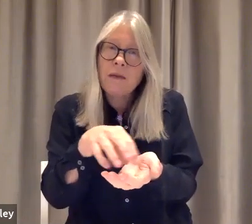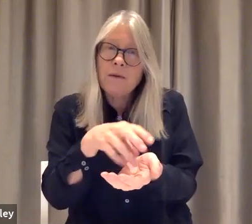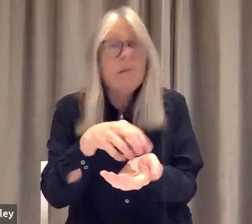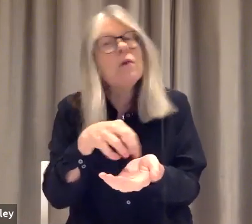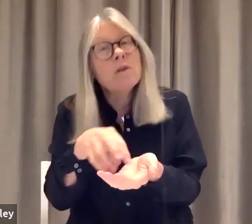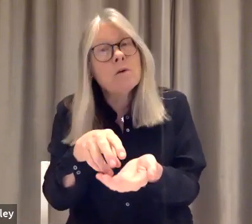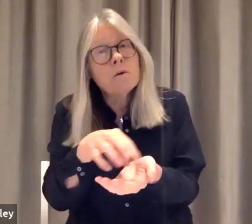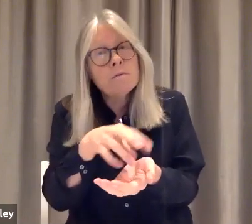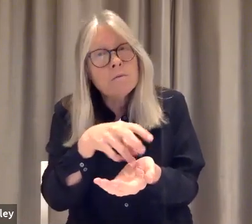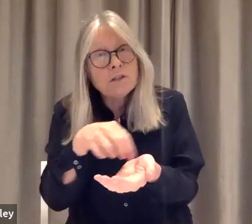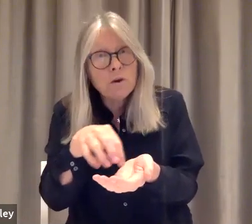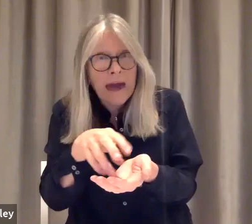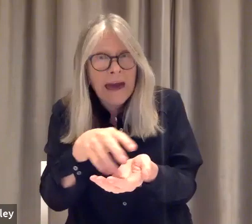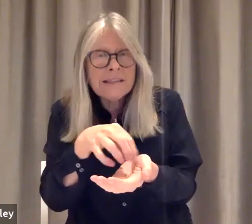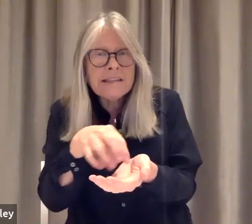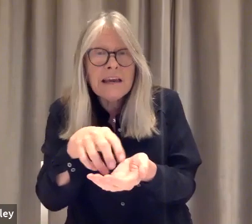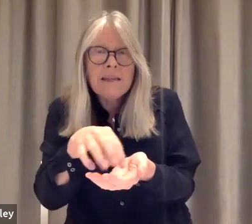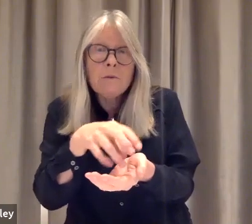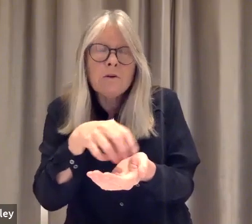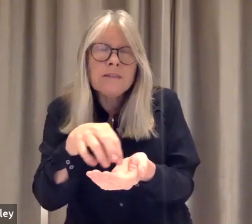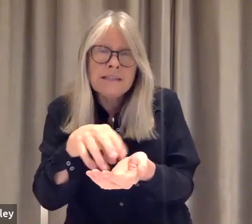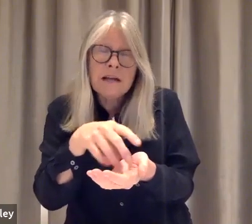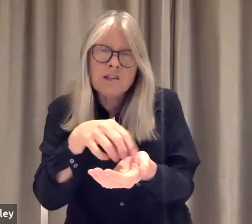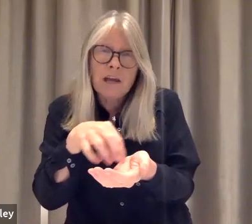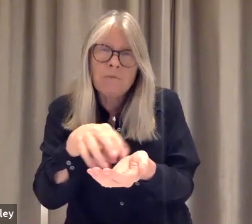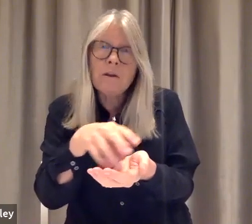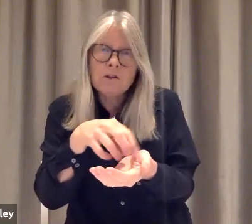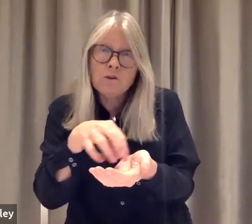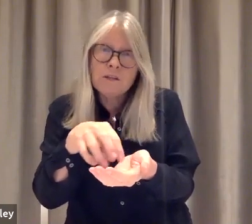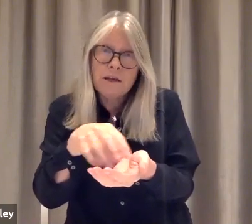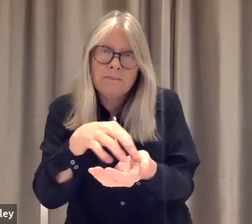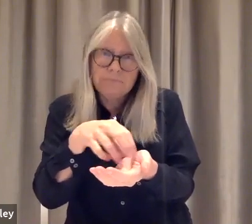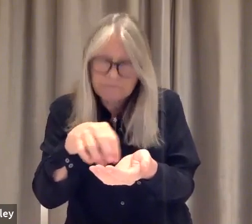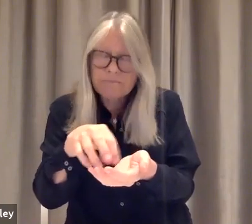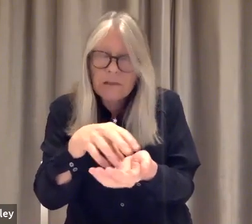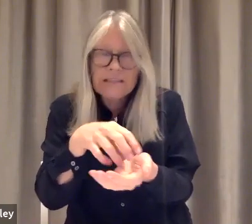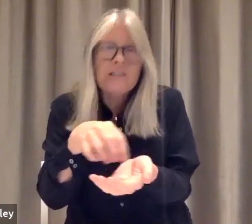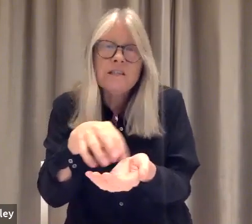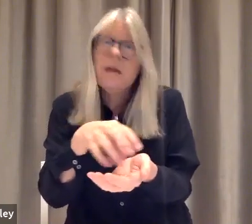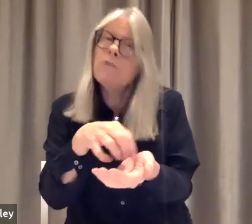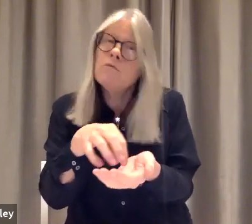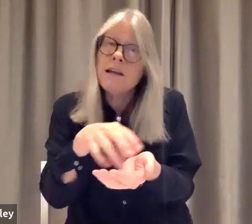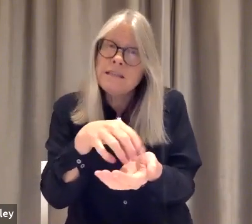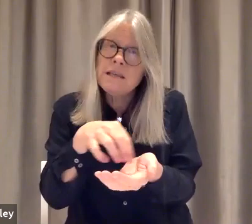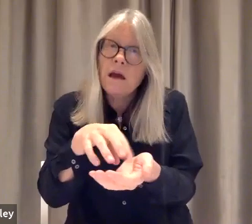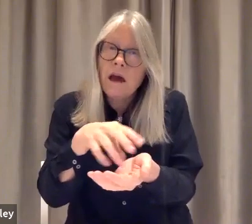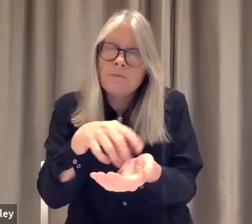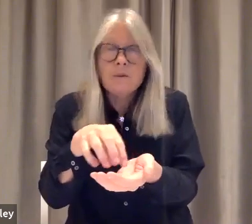maybe a meal with using your hands, we'll use this hand shape for lunch or dinner. It's actually the sign for rice. So again, you